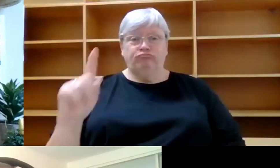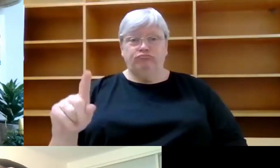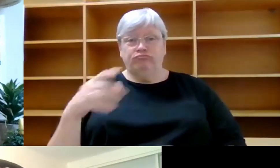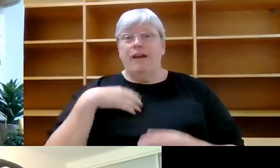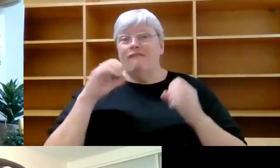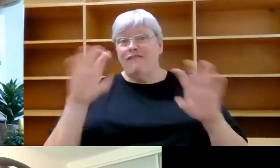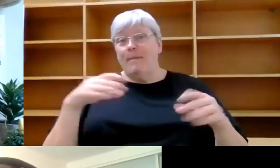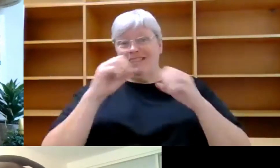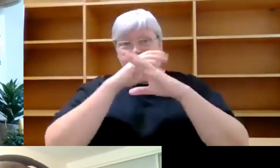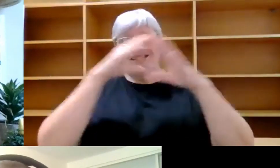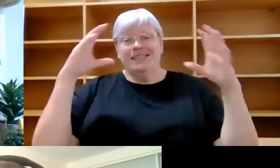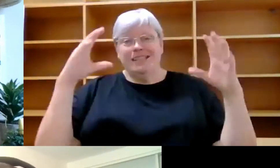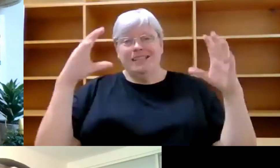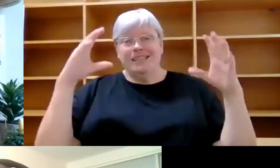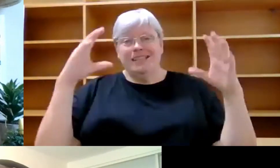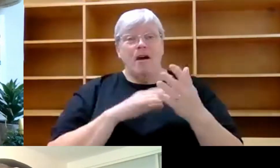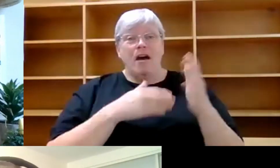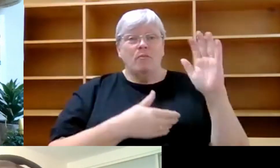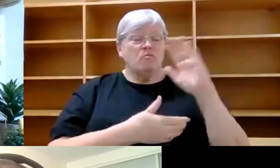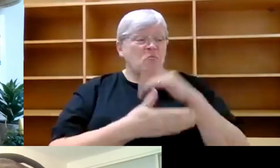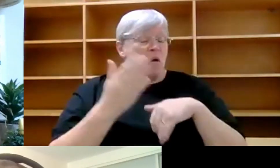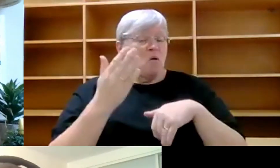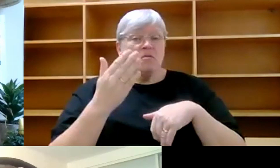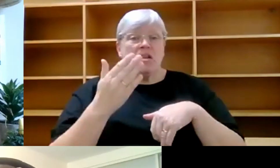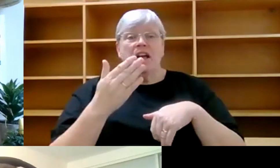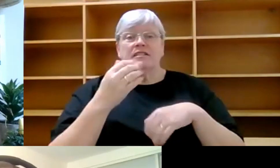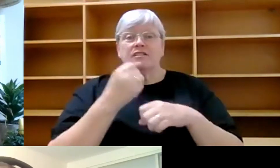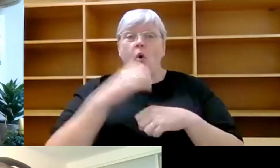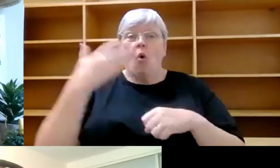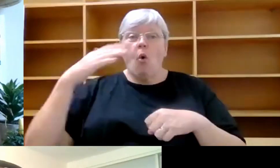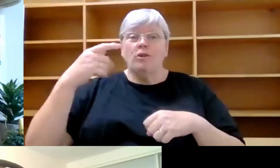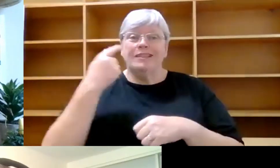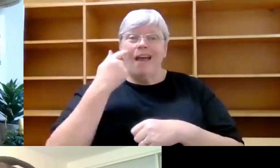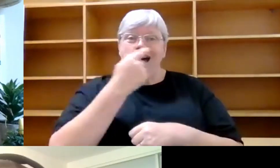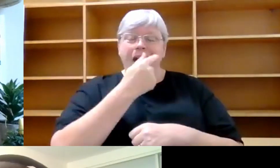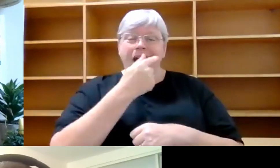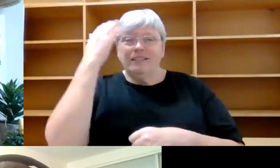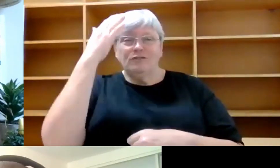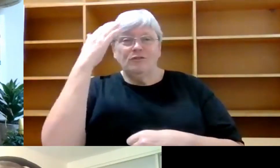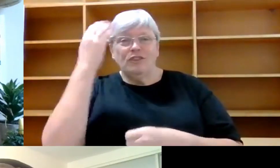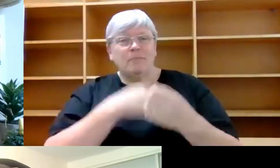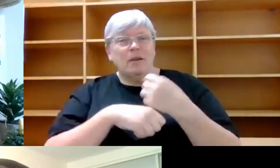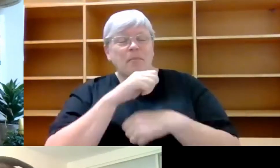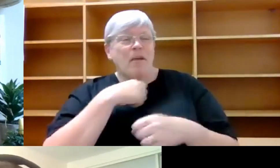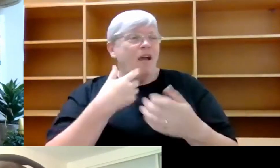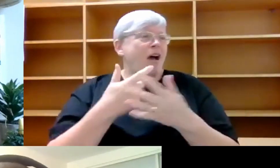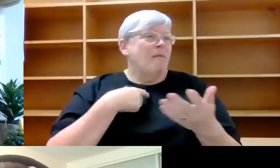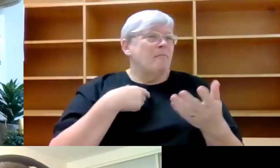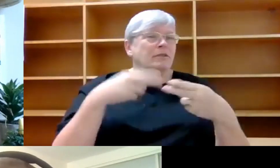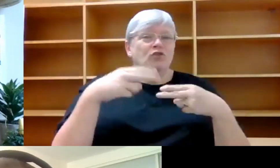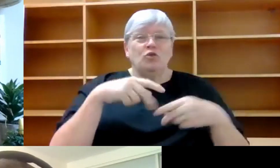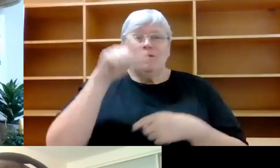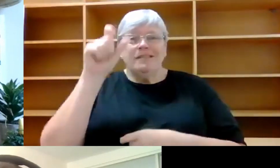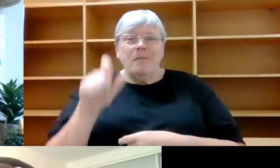quite young, she would walk past GoldenEye and she dreamed of maybe being a journalist one day, or even better,